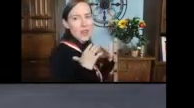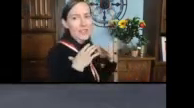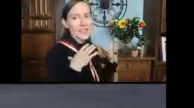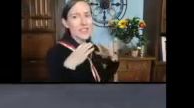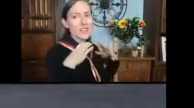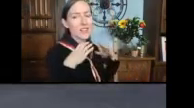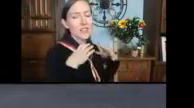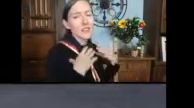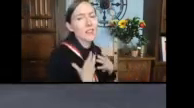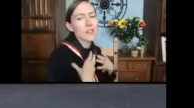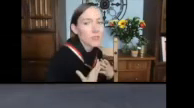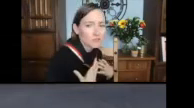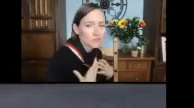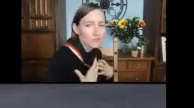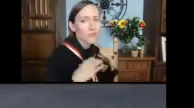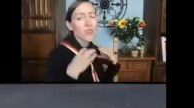your hands here and then